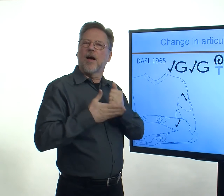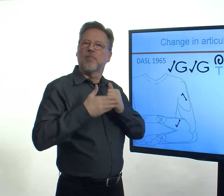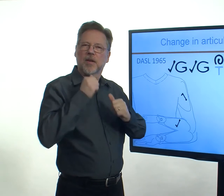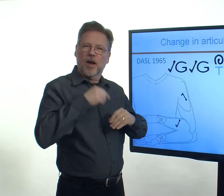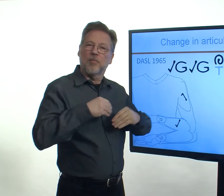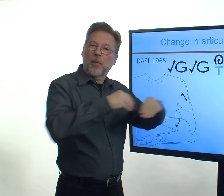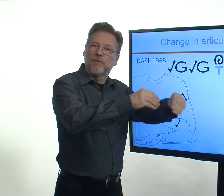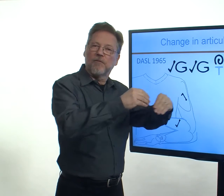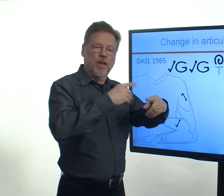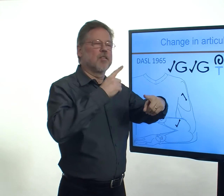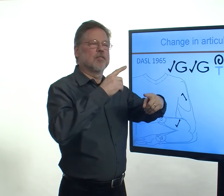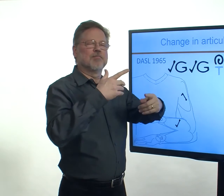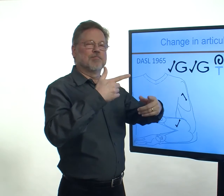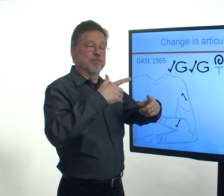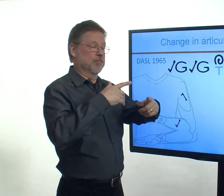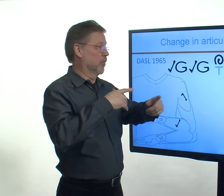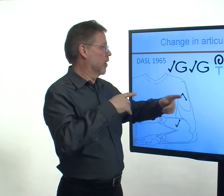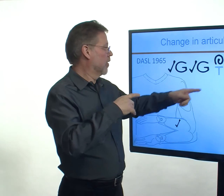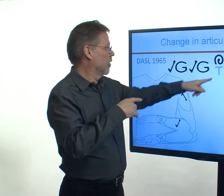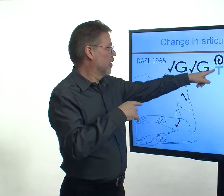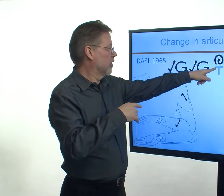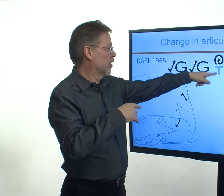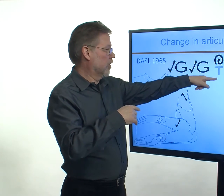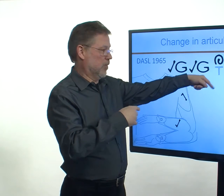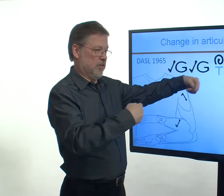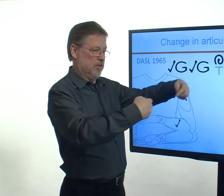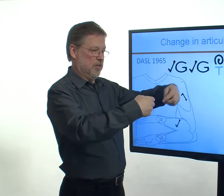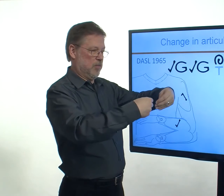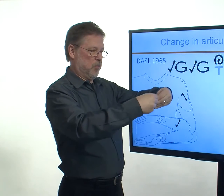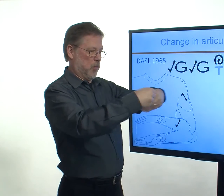outward, resulting in a movement like this.